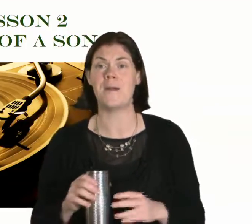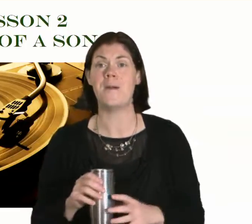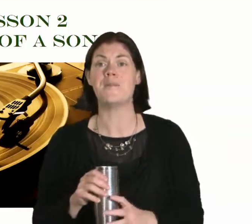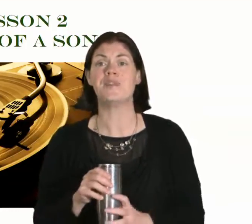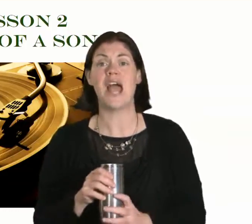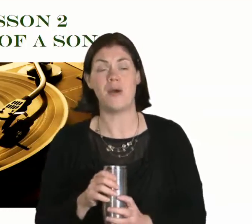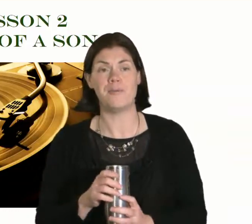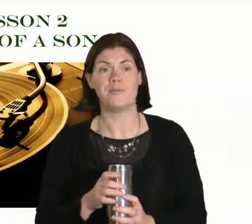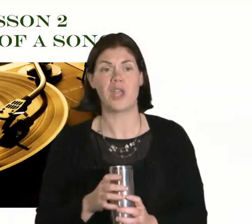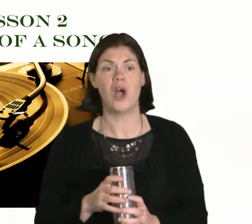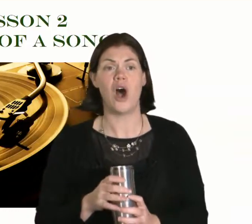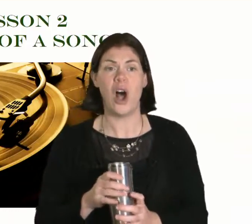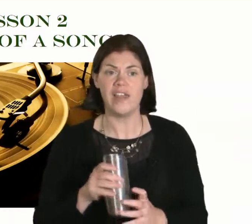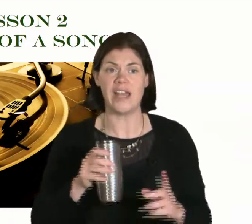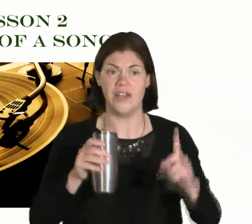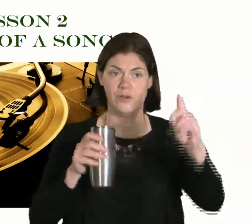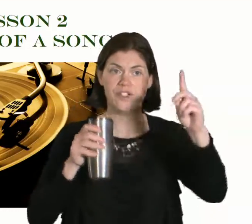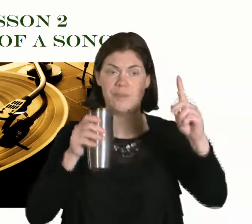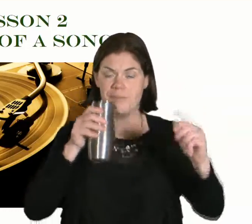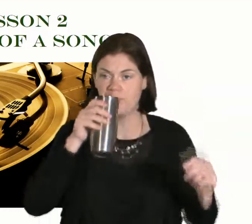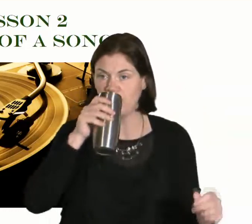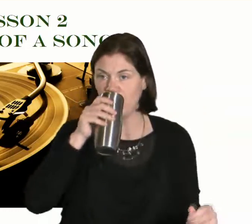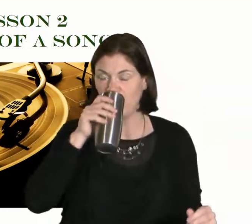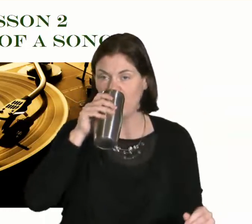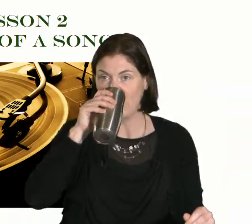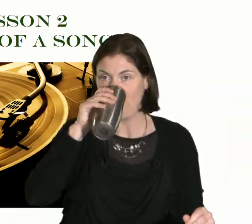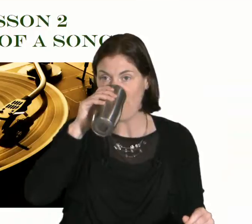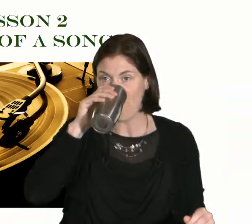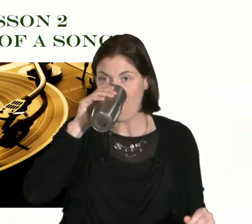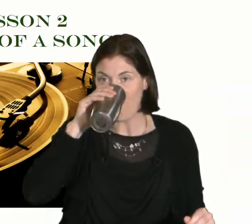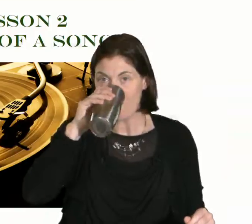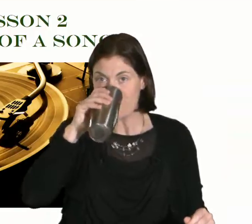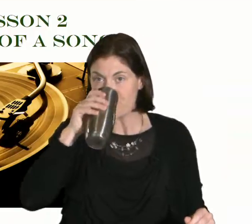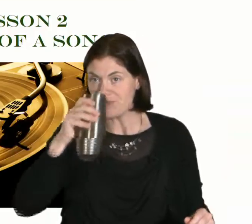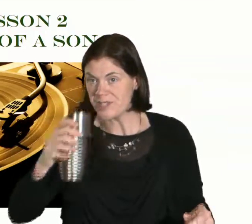guys. Now, on that note,